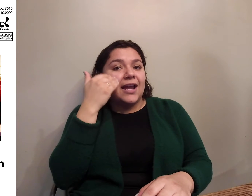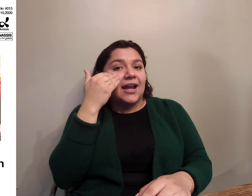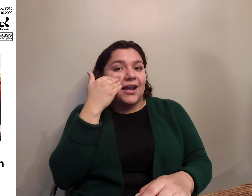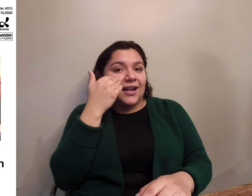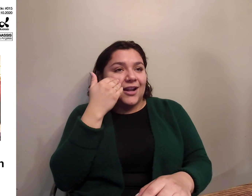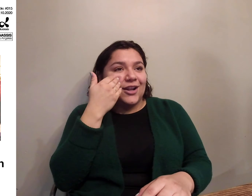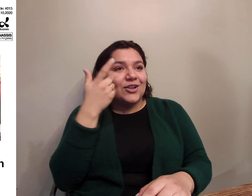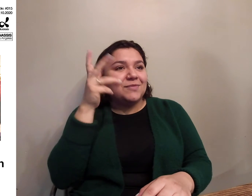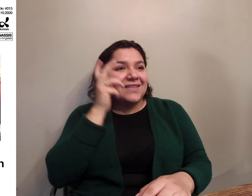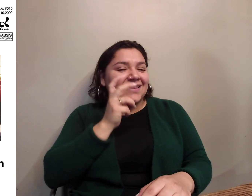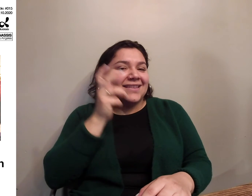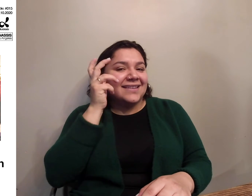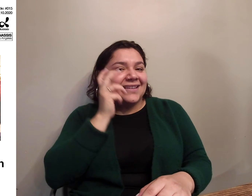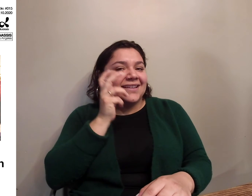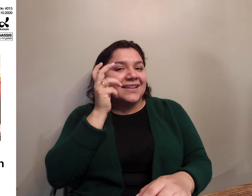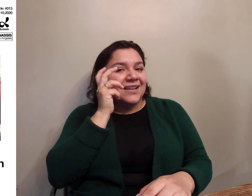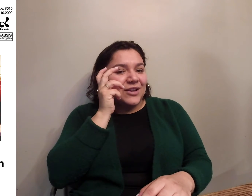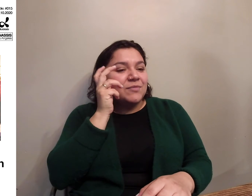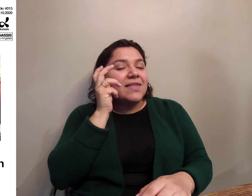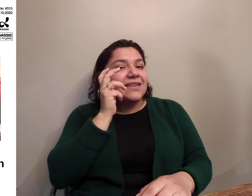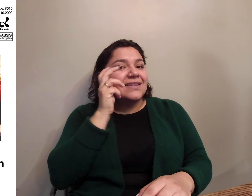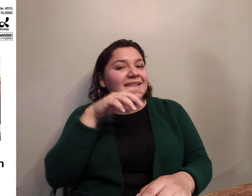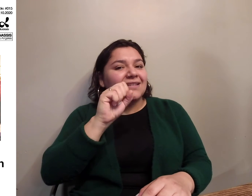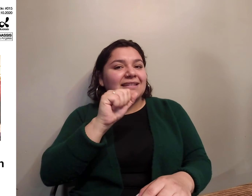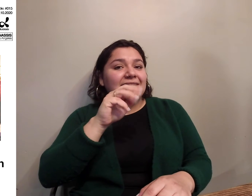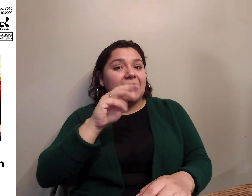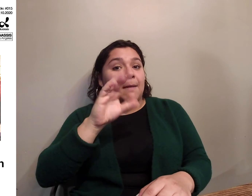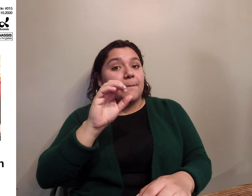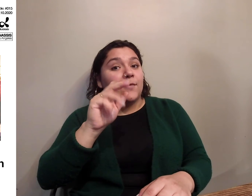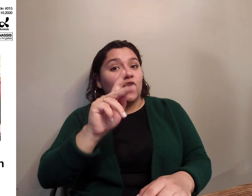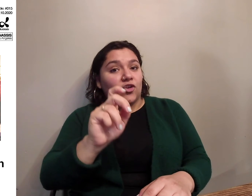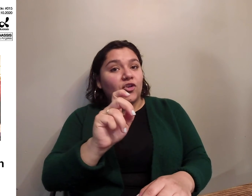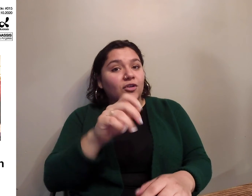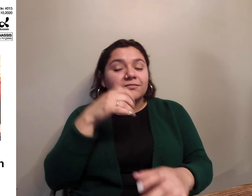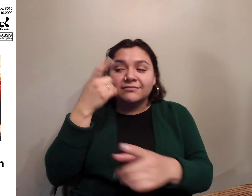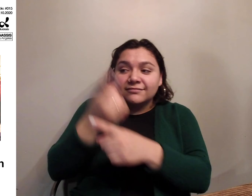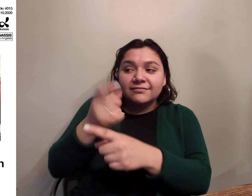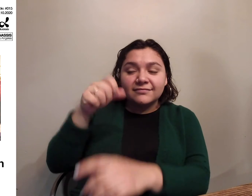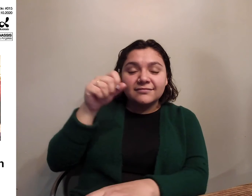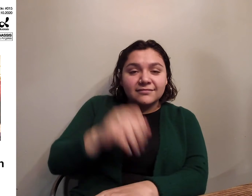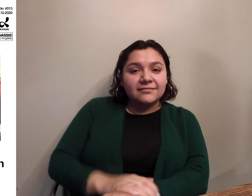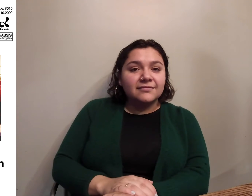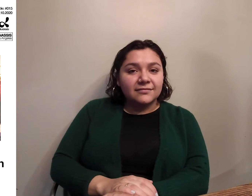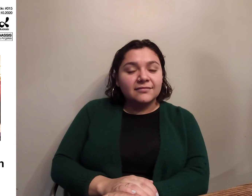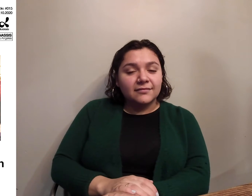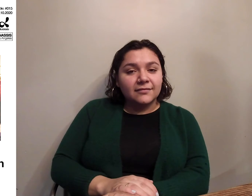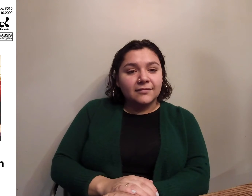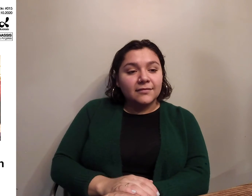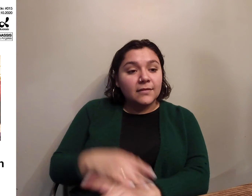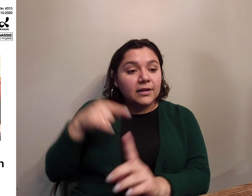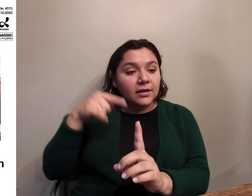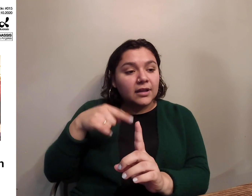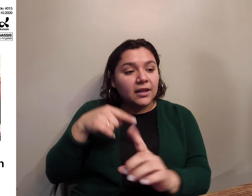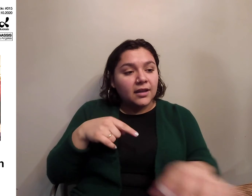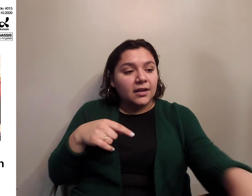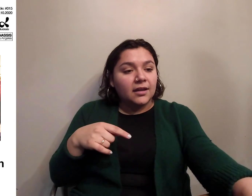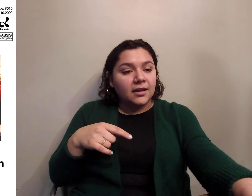been listening to Sam Cooke. And you, particularly